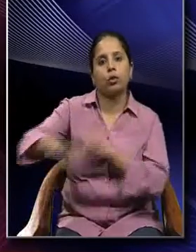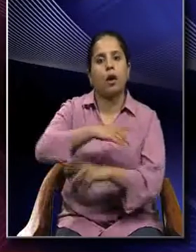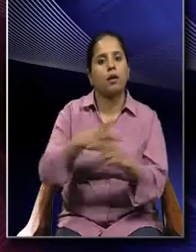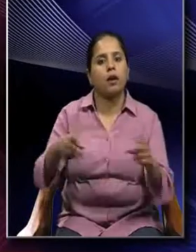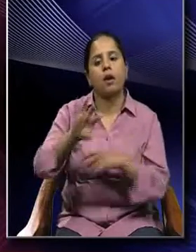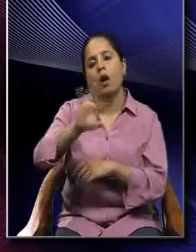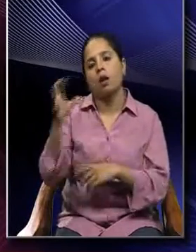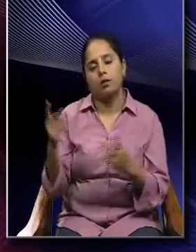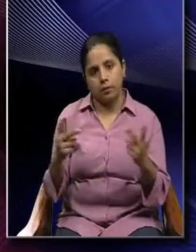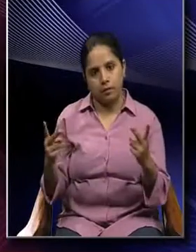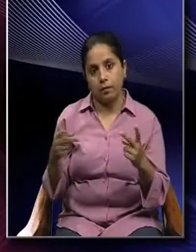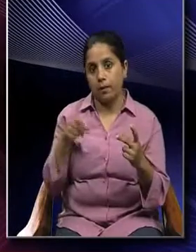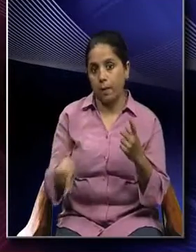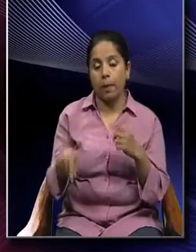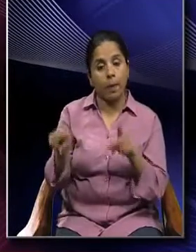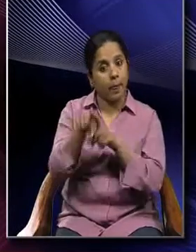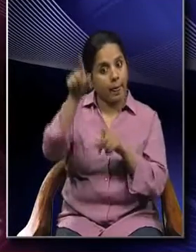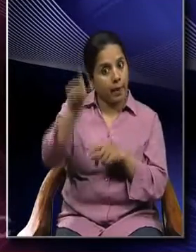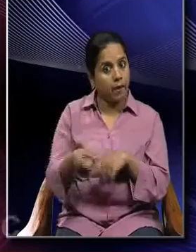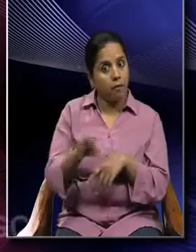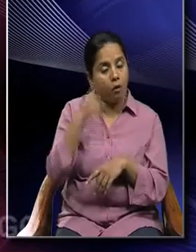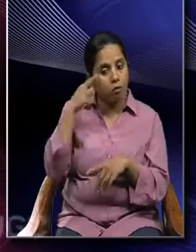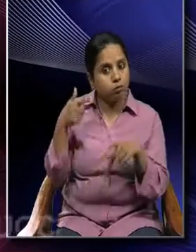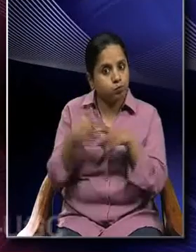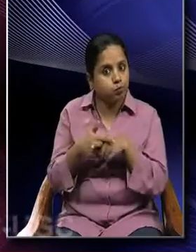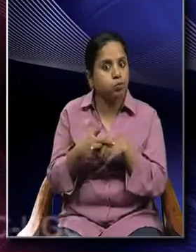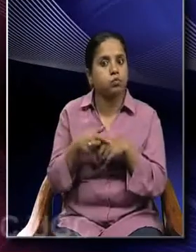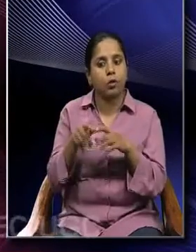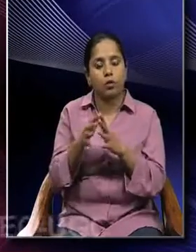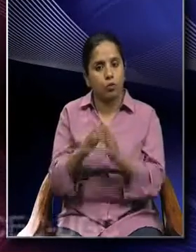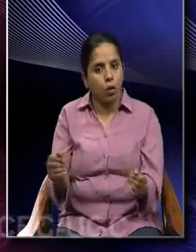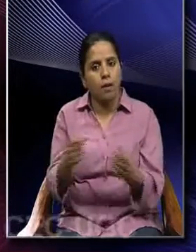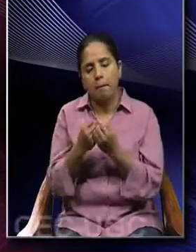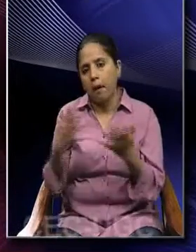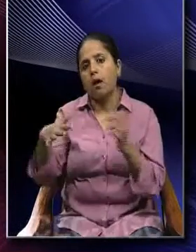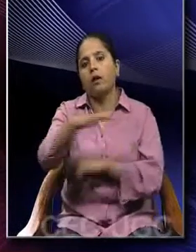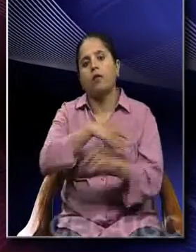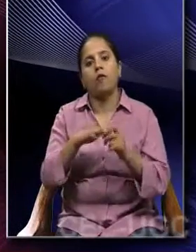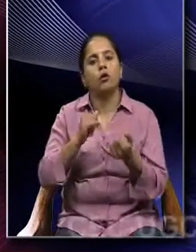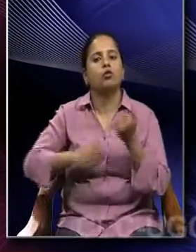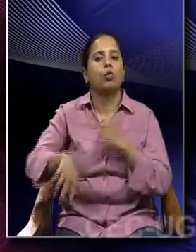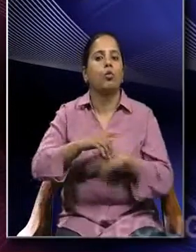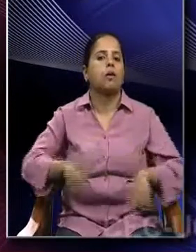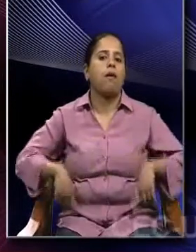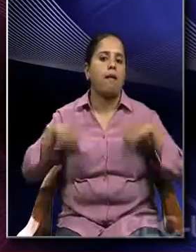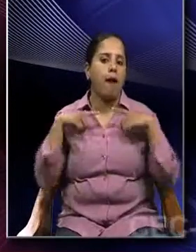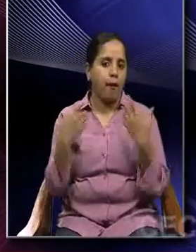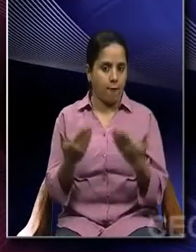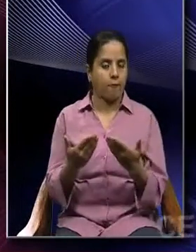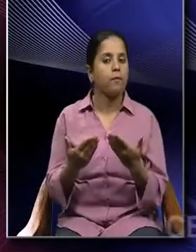country. So accordingly he was for conflict resolution in many areas of social life. So